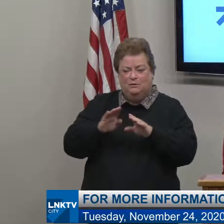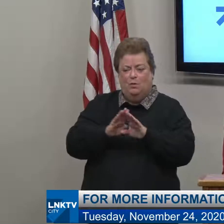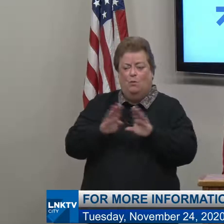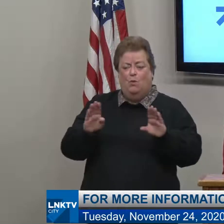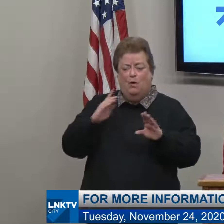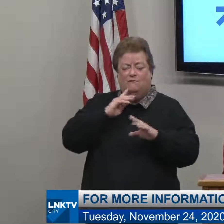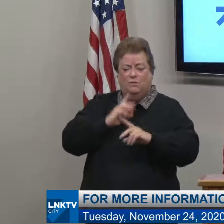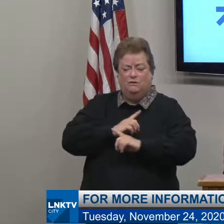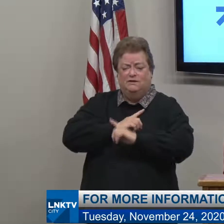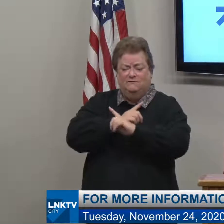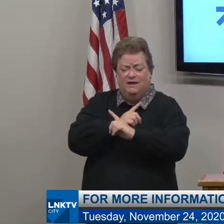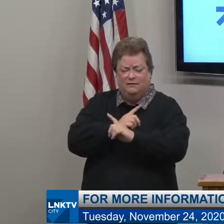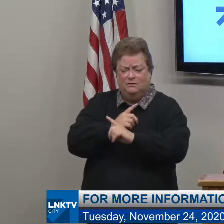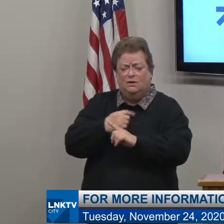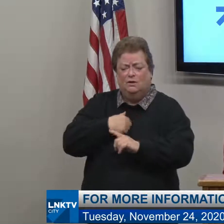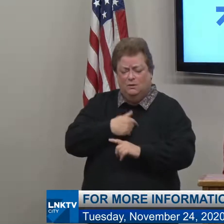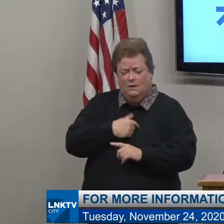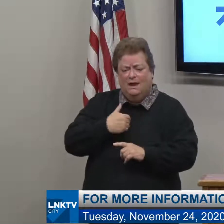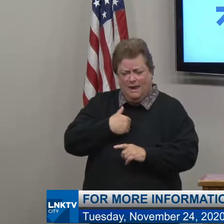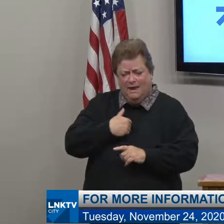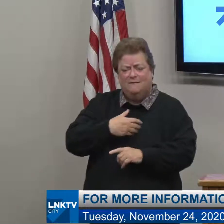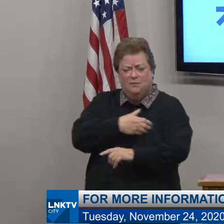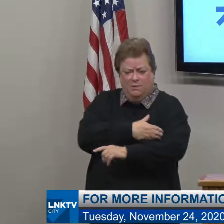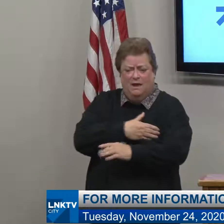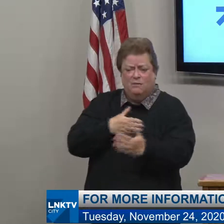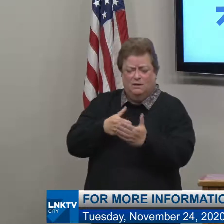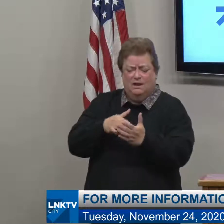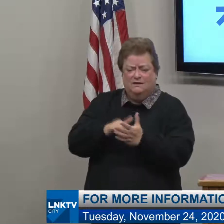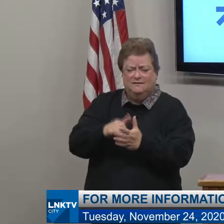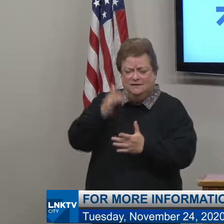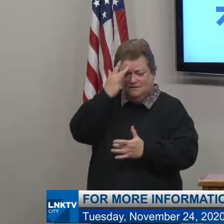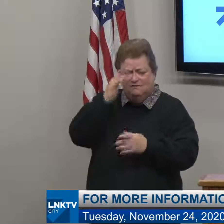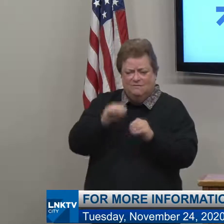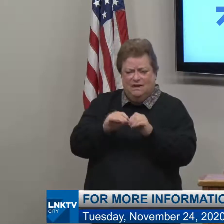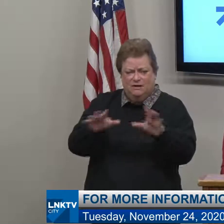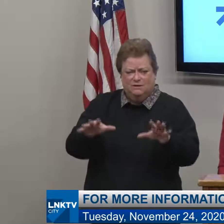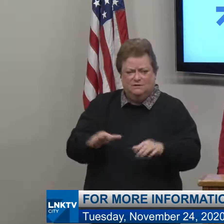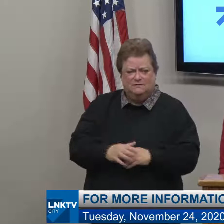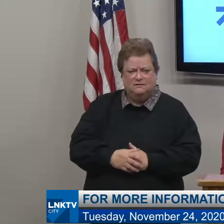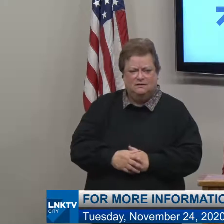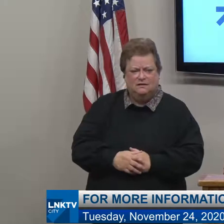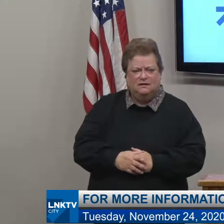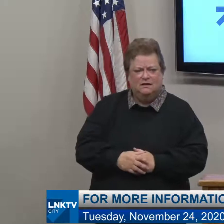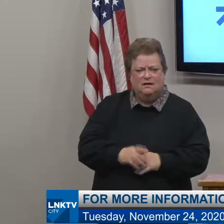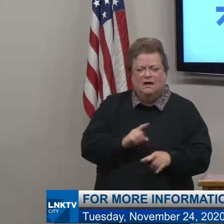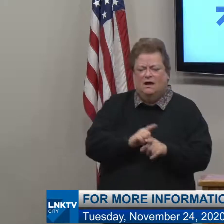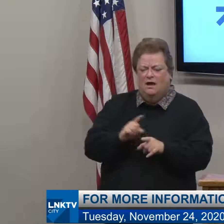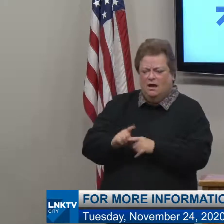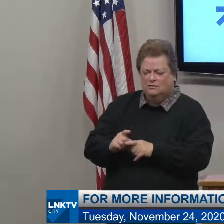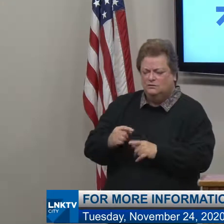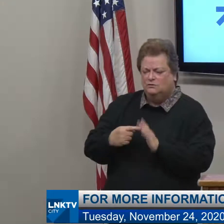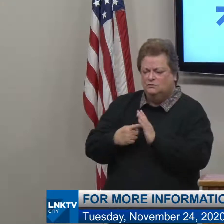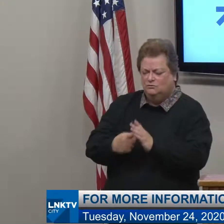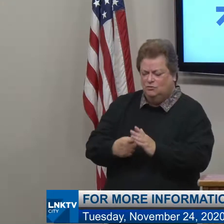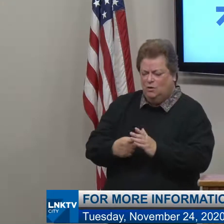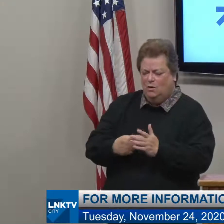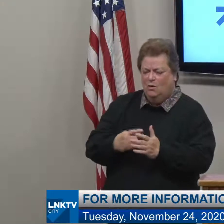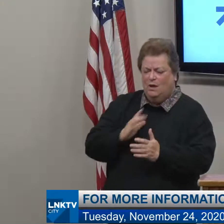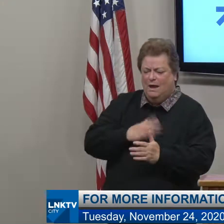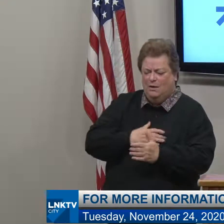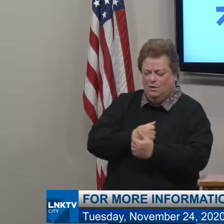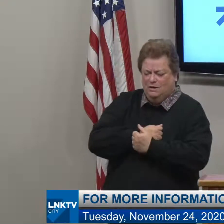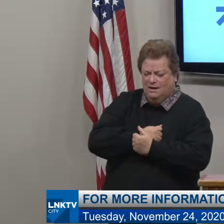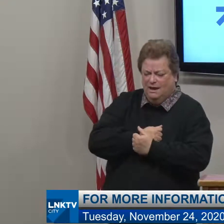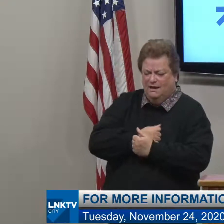power against this virus. This also includes showing care for our loved ones this year by